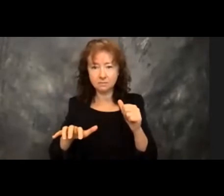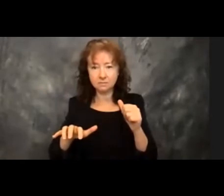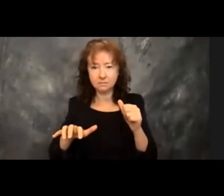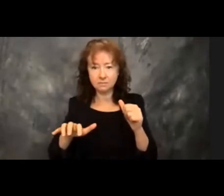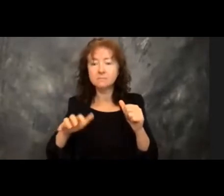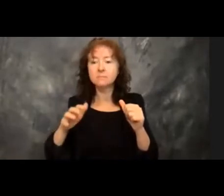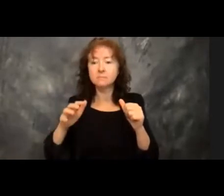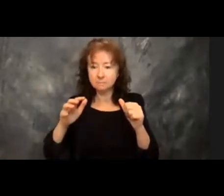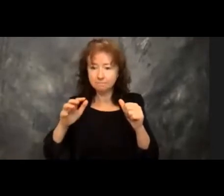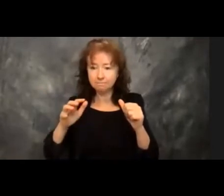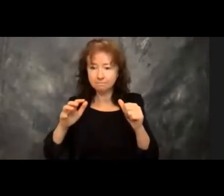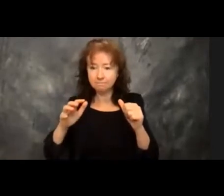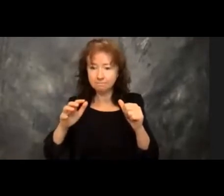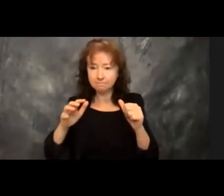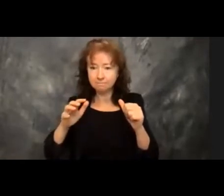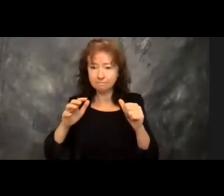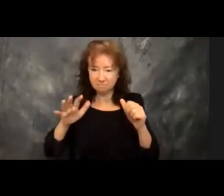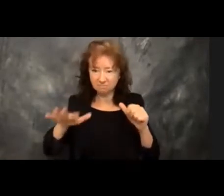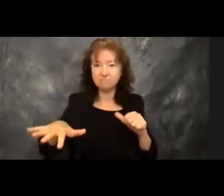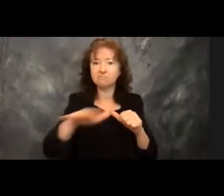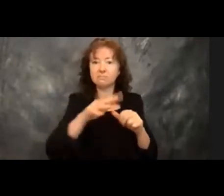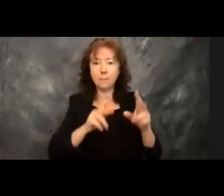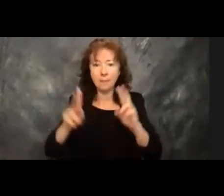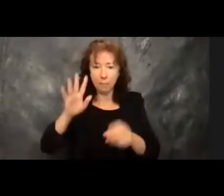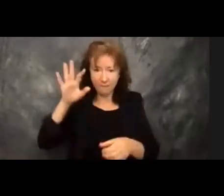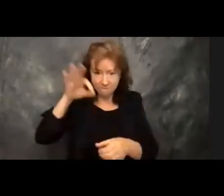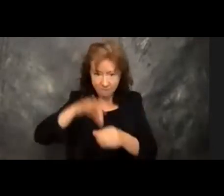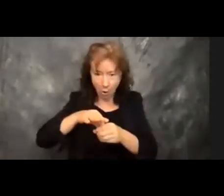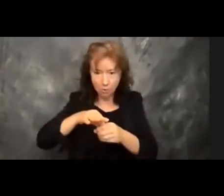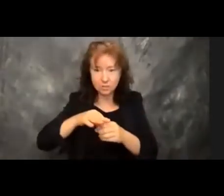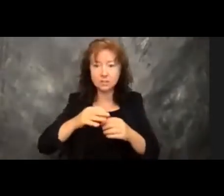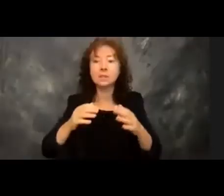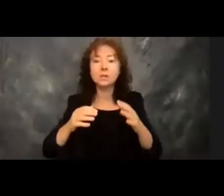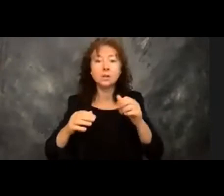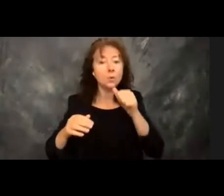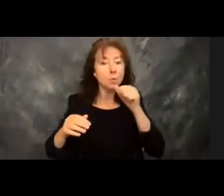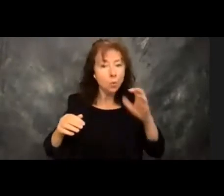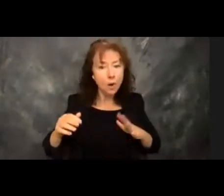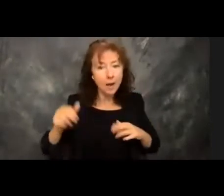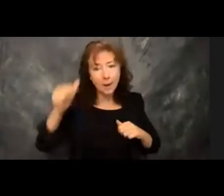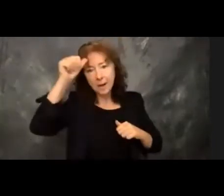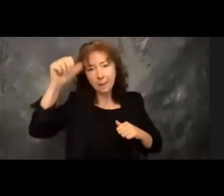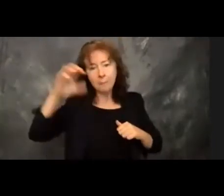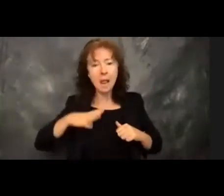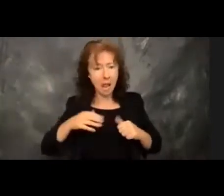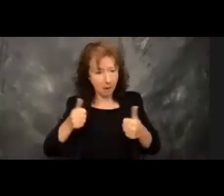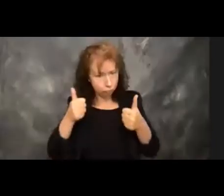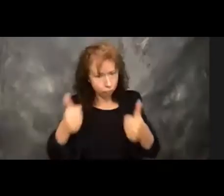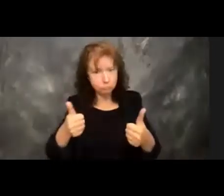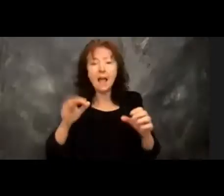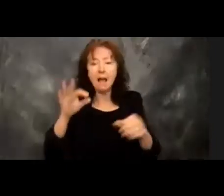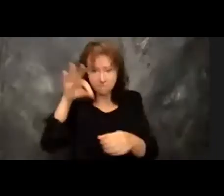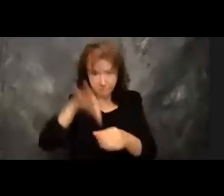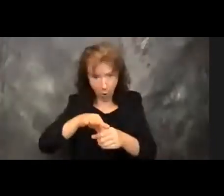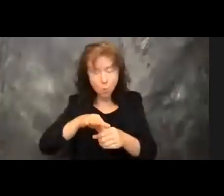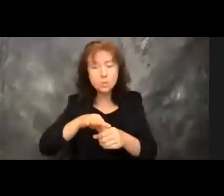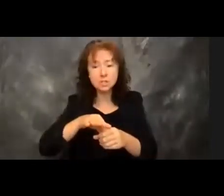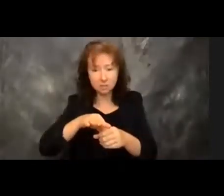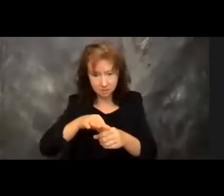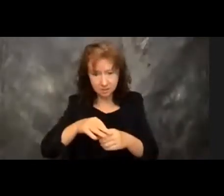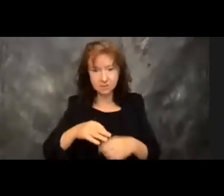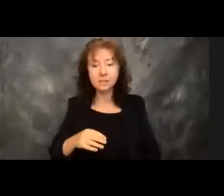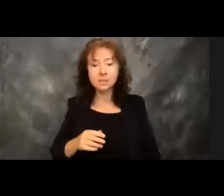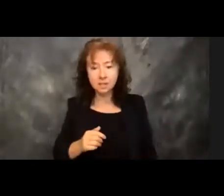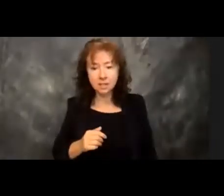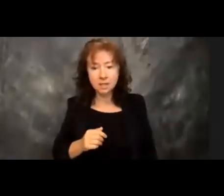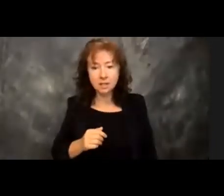but during these elections, women and men were equally able to vote, and also in the first